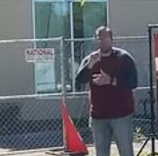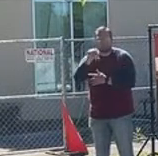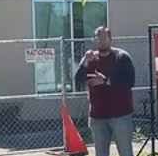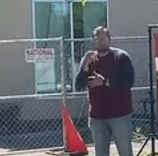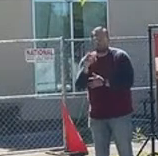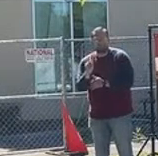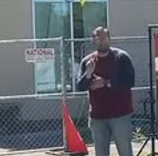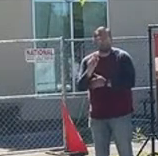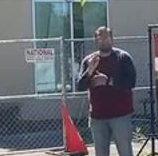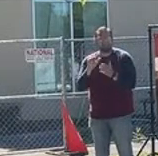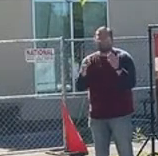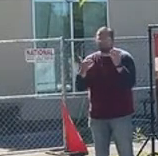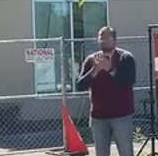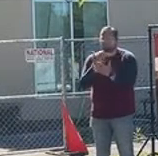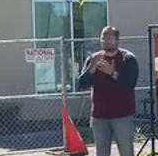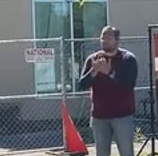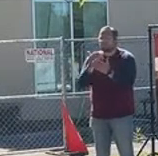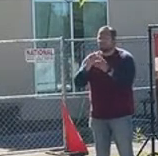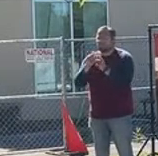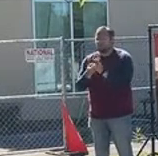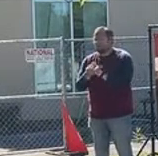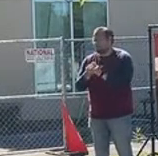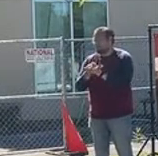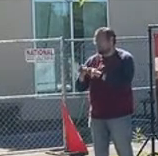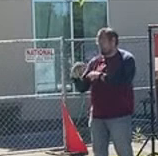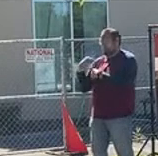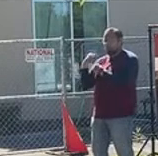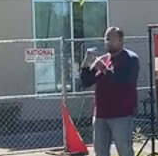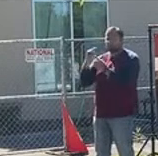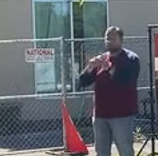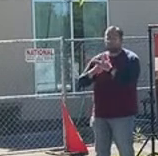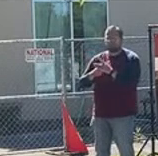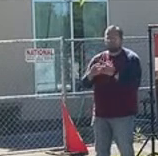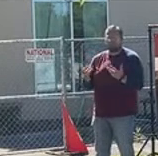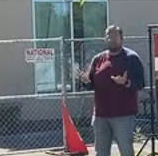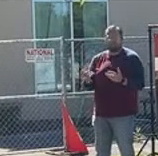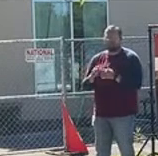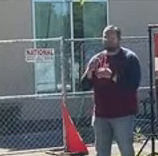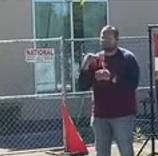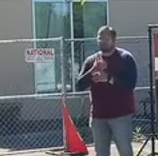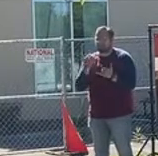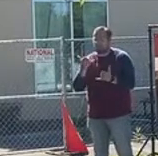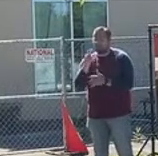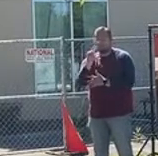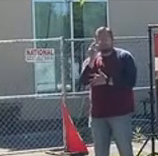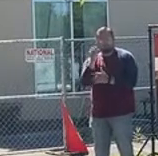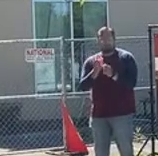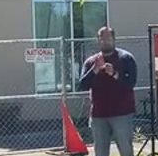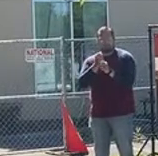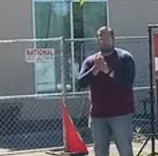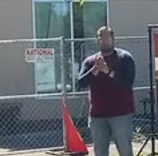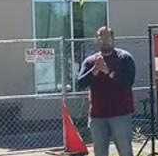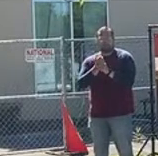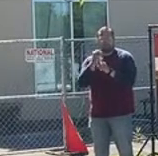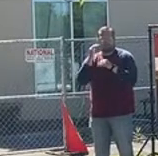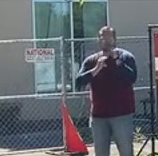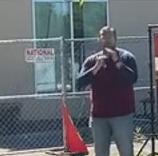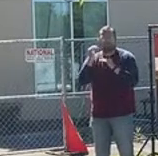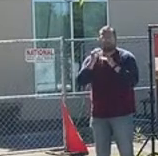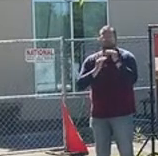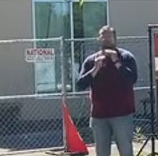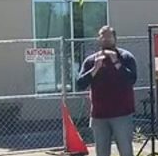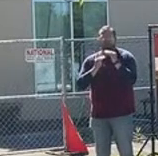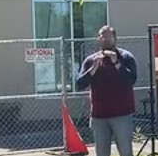over the new changes from the very beginning. We're now in the third year of the construction under